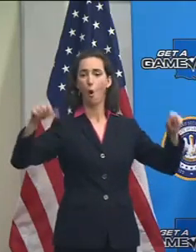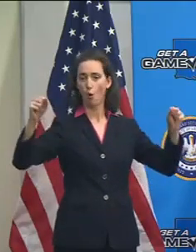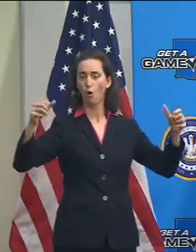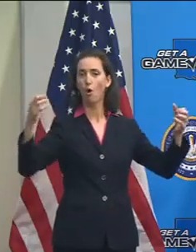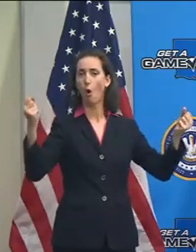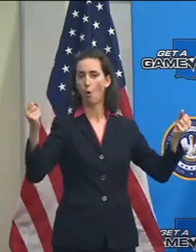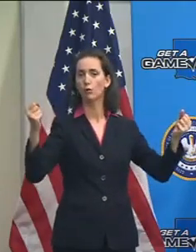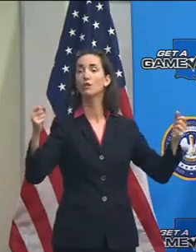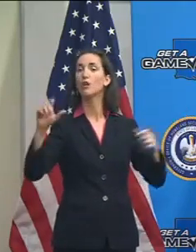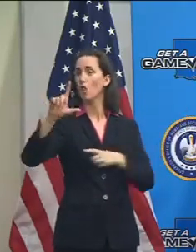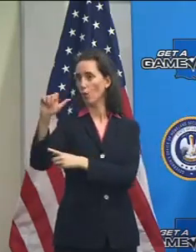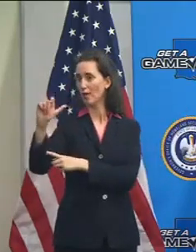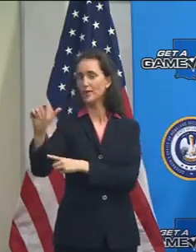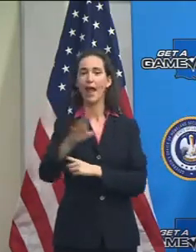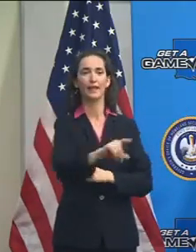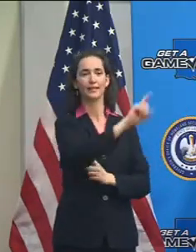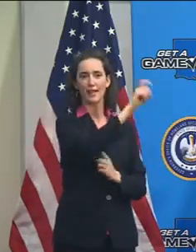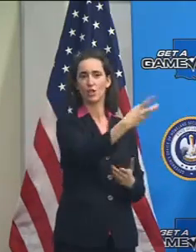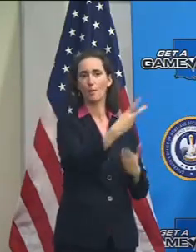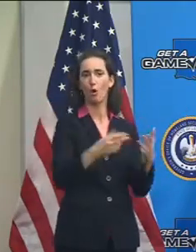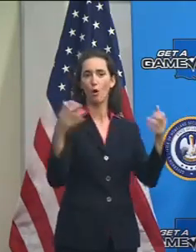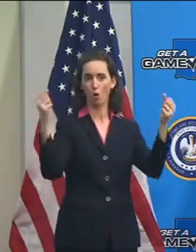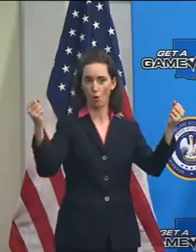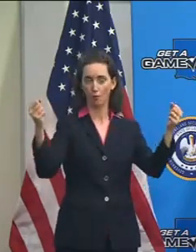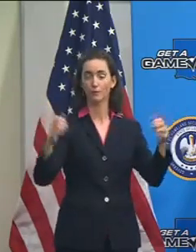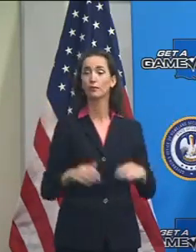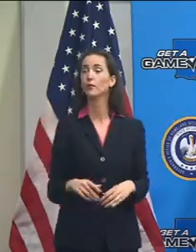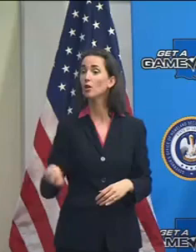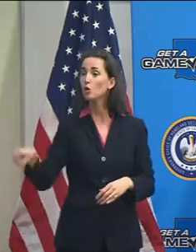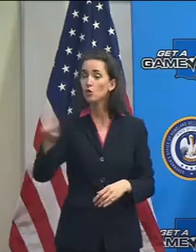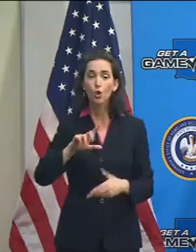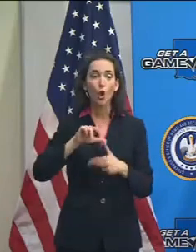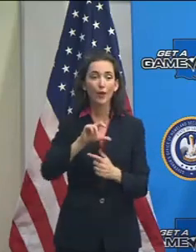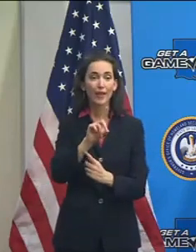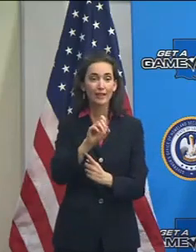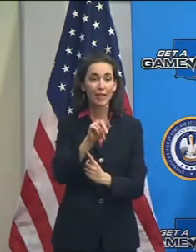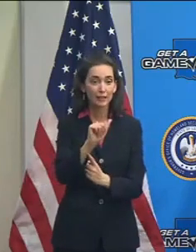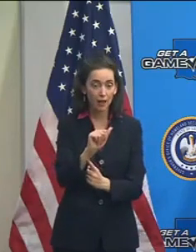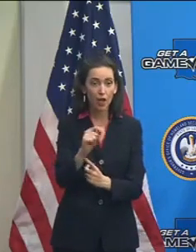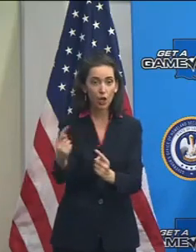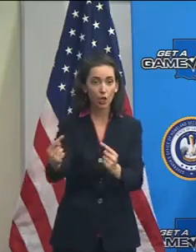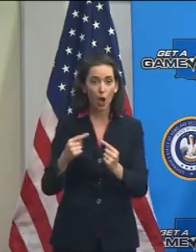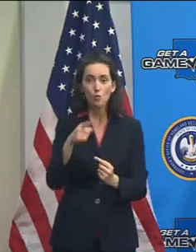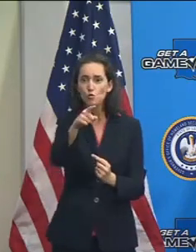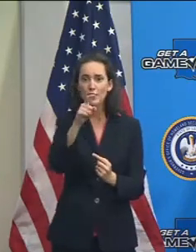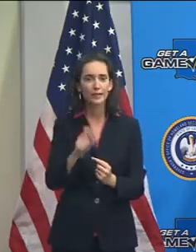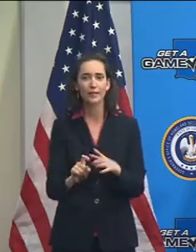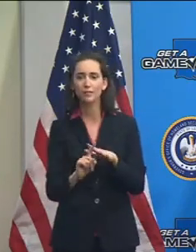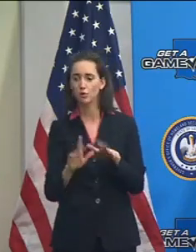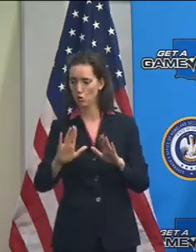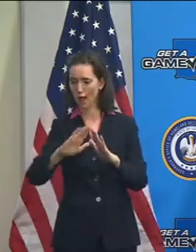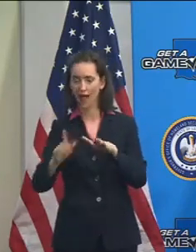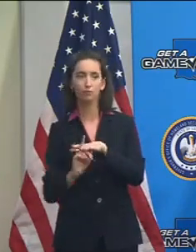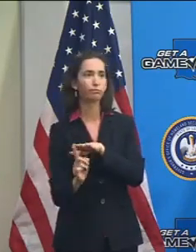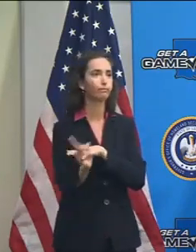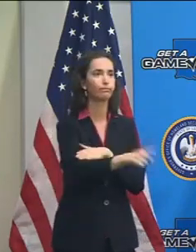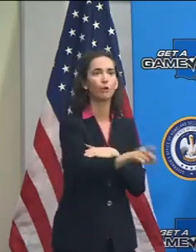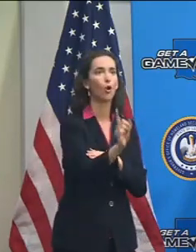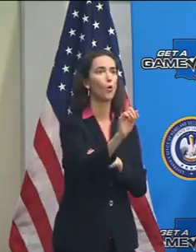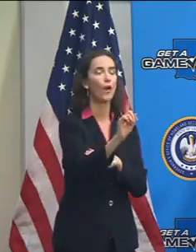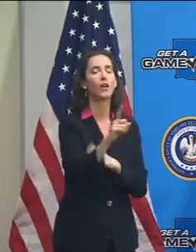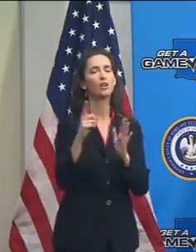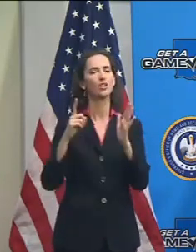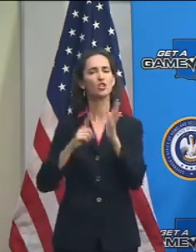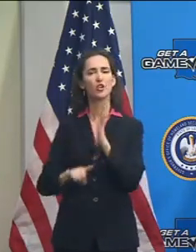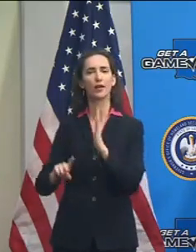Anyone needing shelter from Hurricane Delta should follow the guidance of local officials and their local Office of Emergency